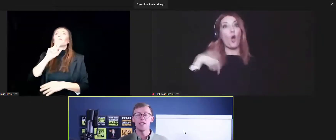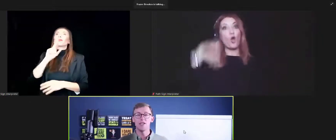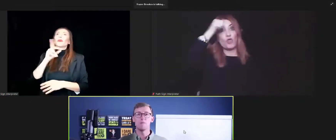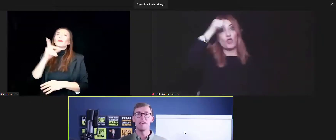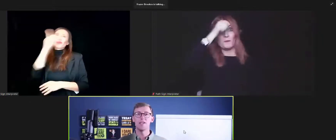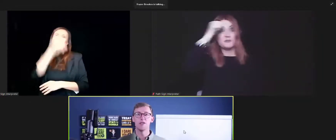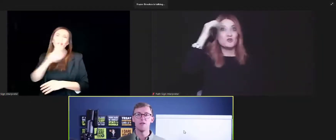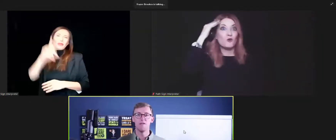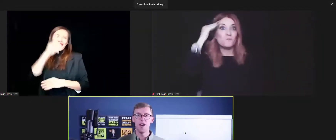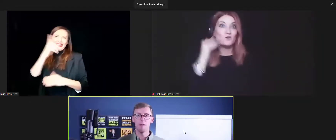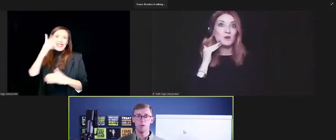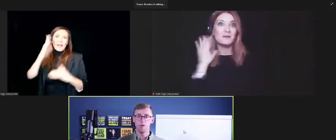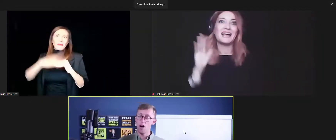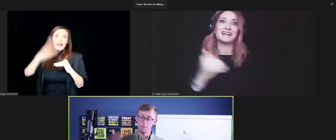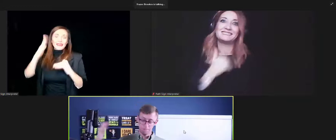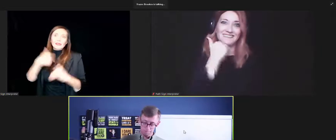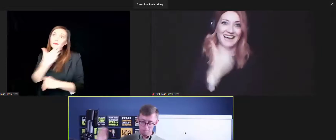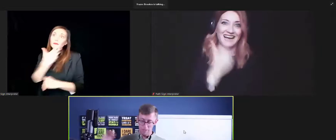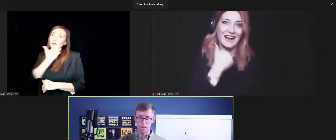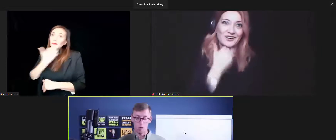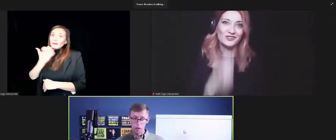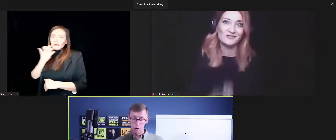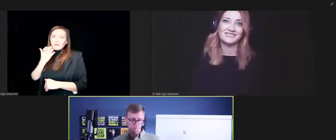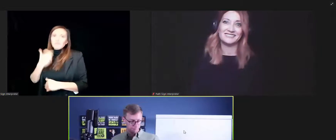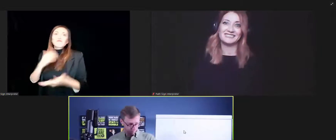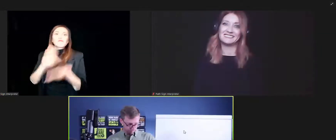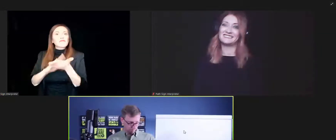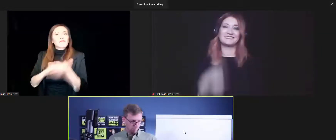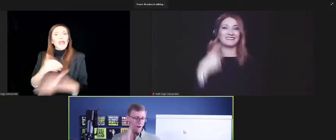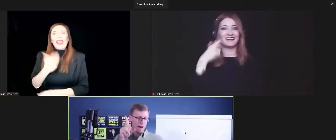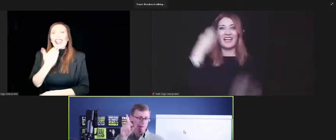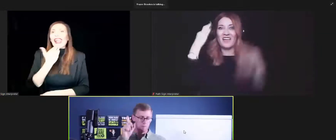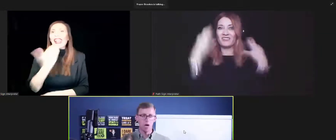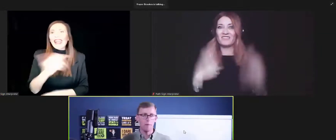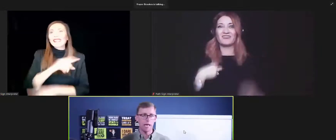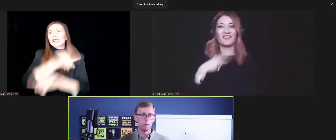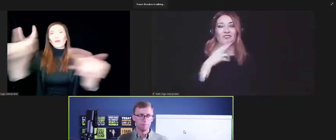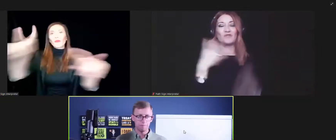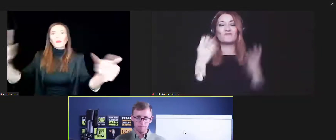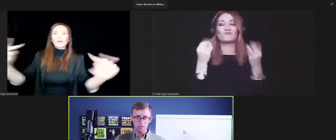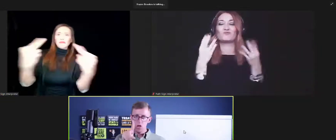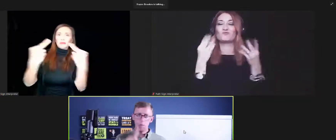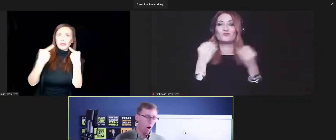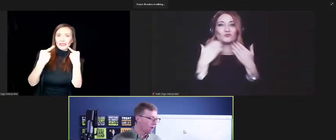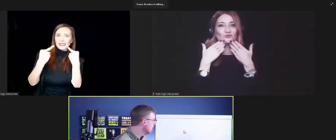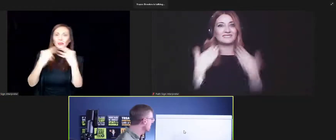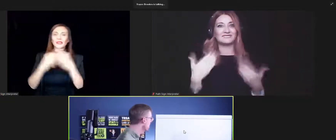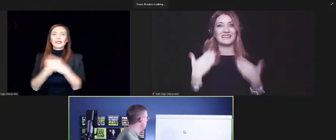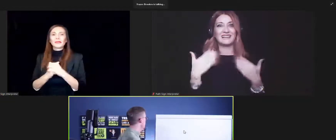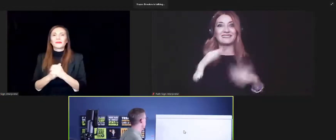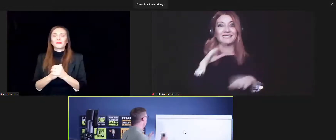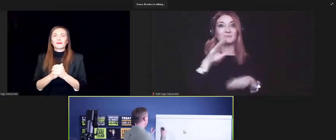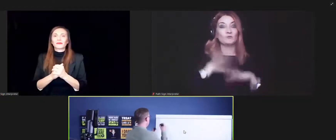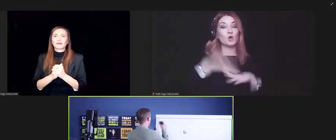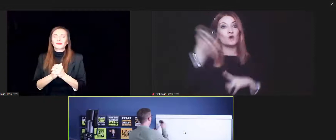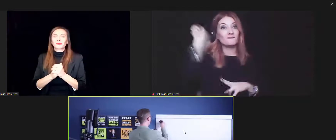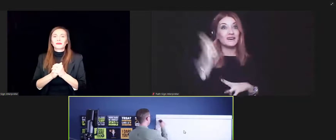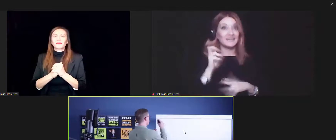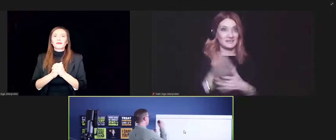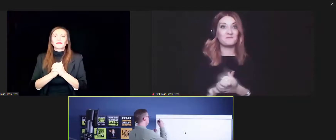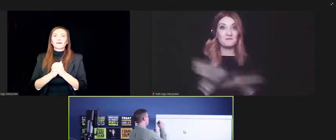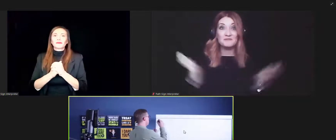rest of the speakers who you've heard from so far and coming up. All right, so here we go. Number one.